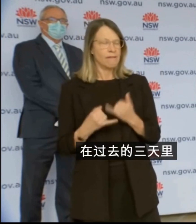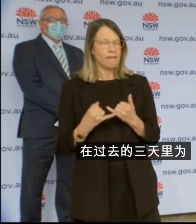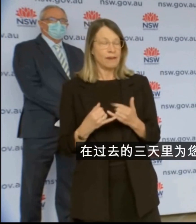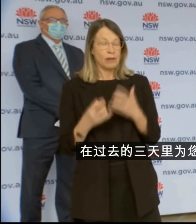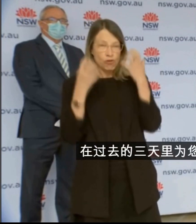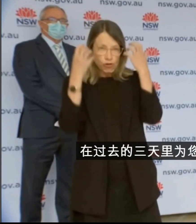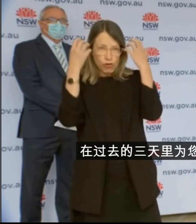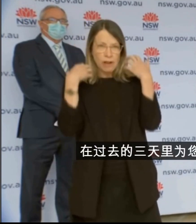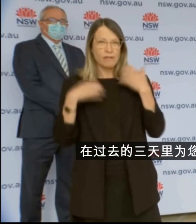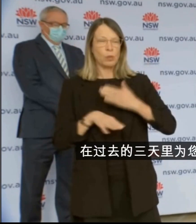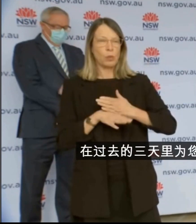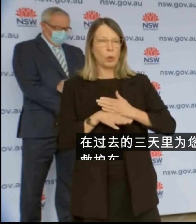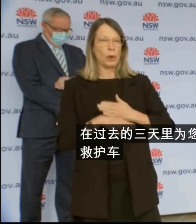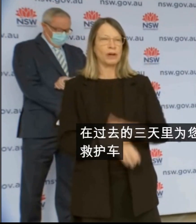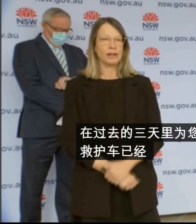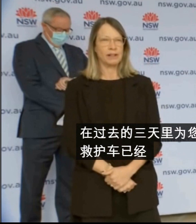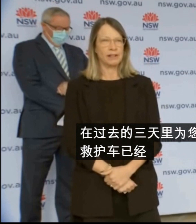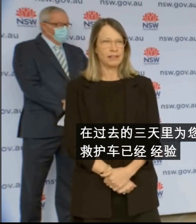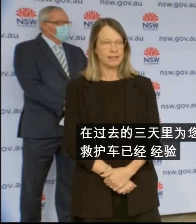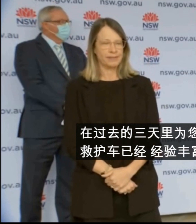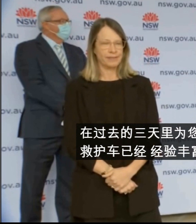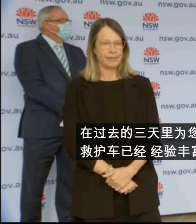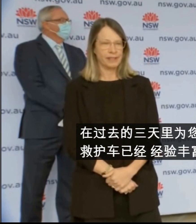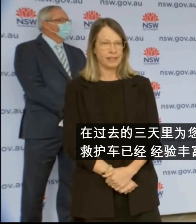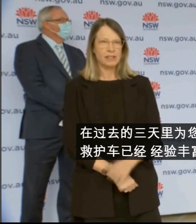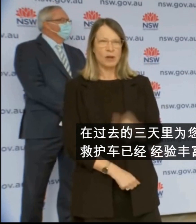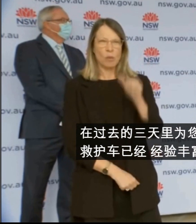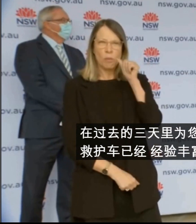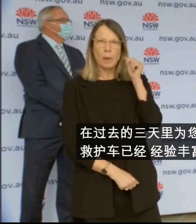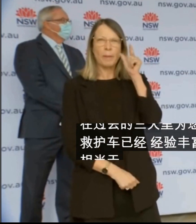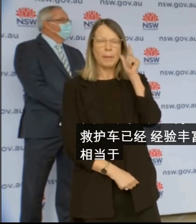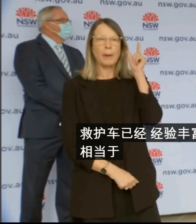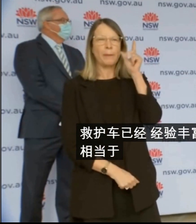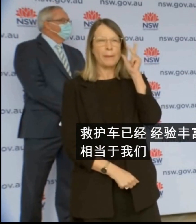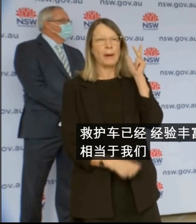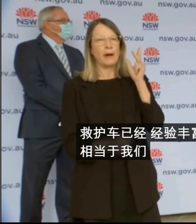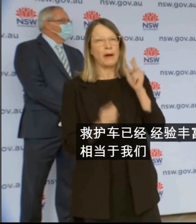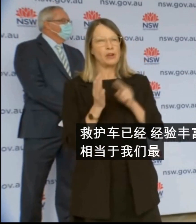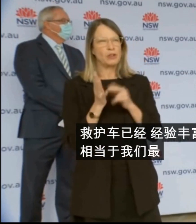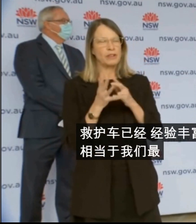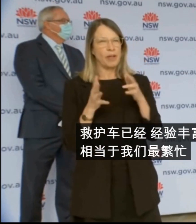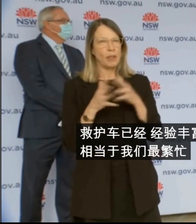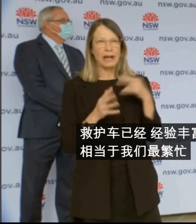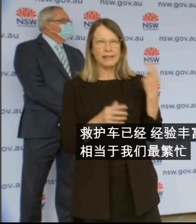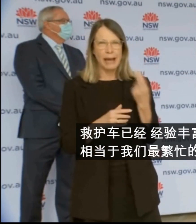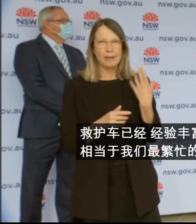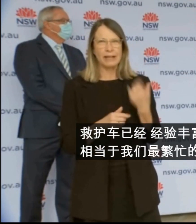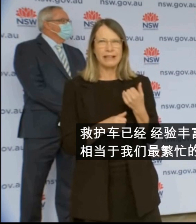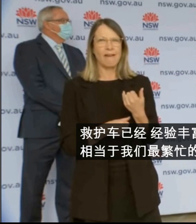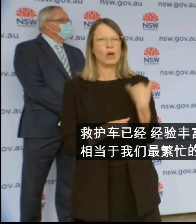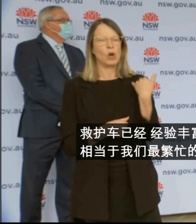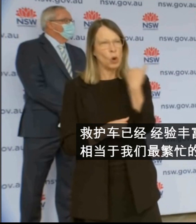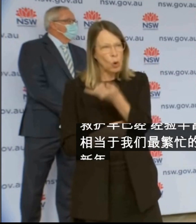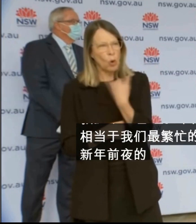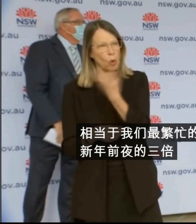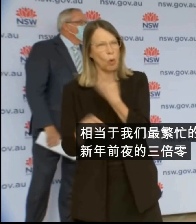Over the last 3 days, New South Wales Ambulance has experienced call demand to 000 equivalent of our